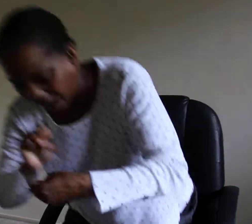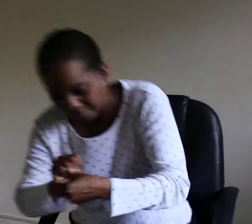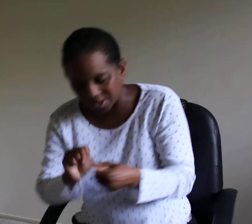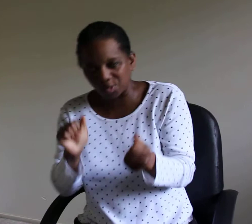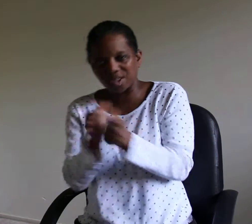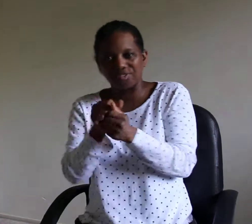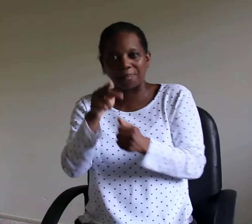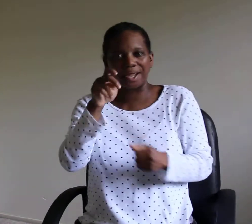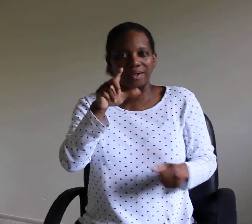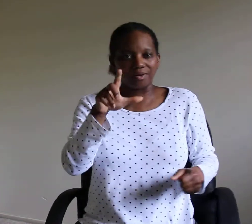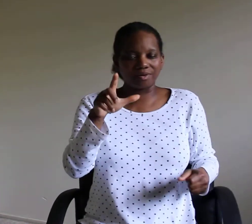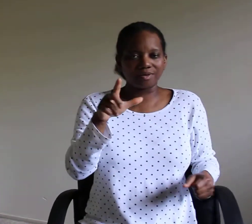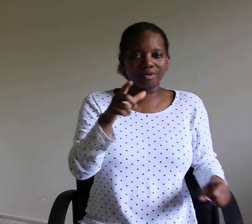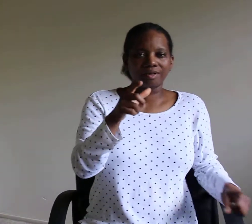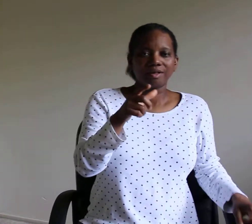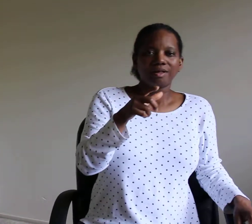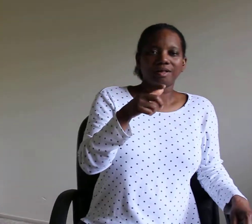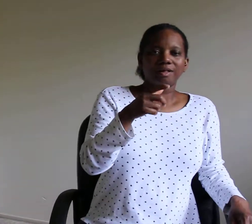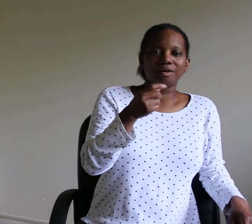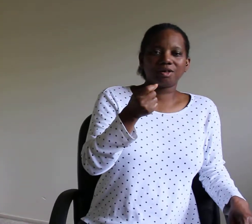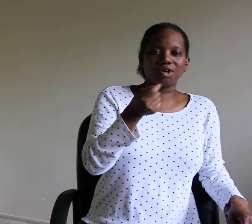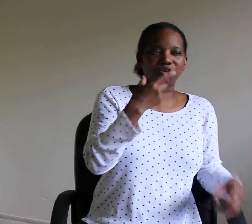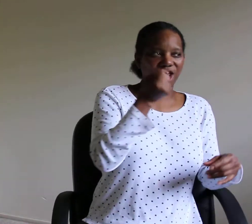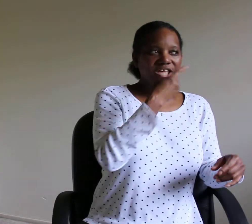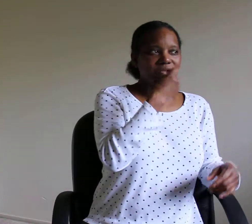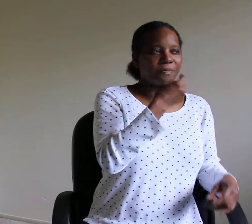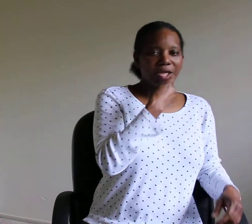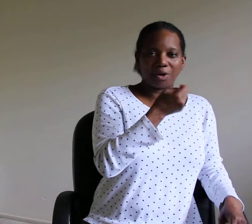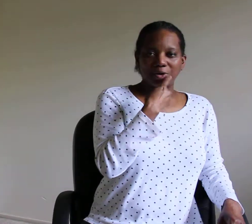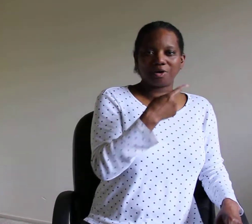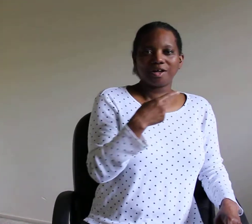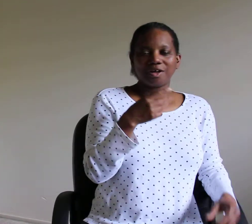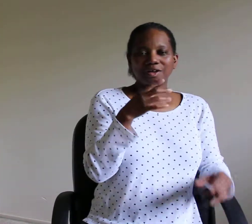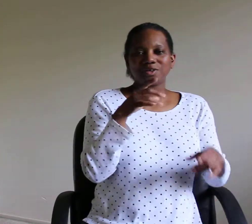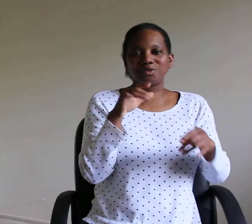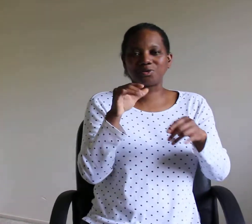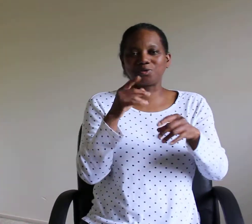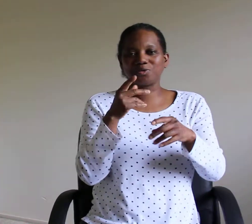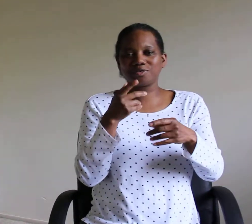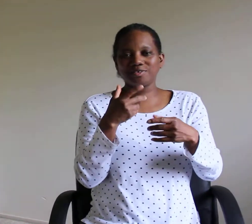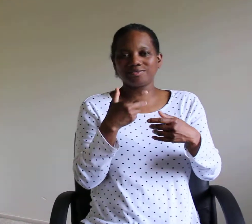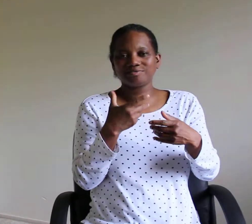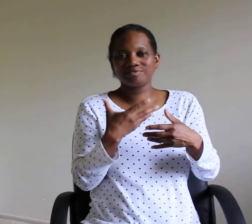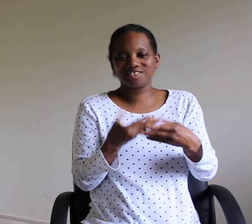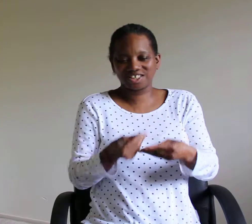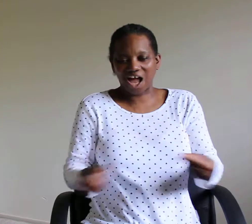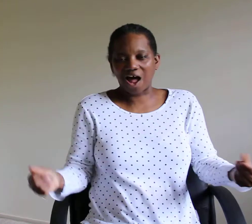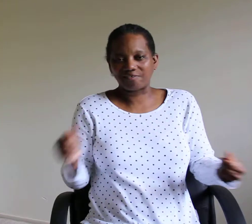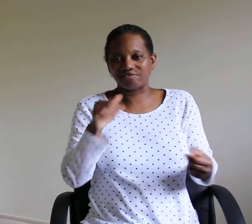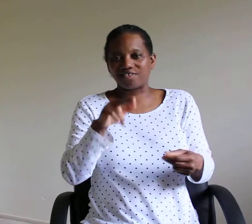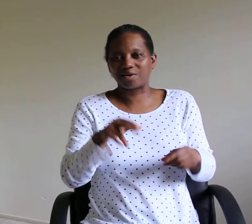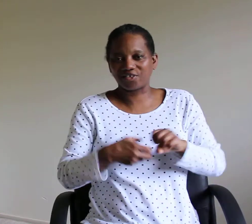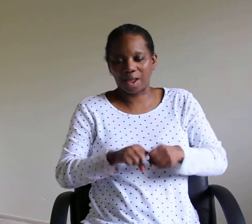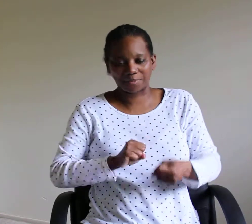cramping with the pill. You're taking the pill to solve the cramping.